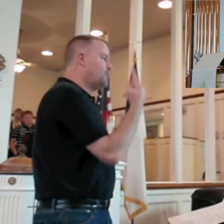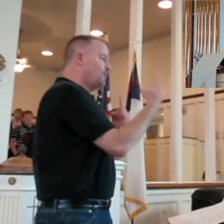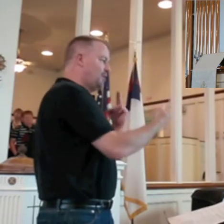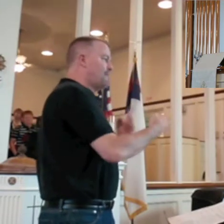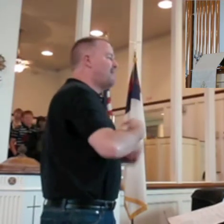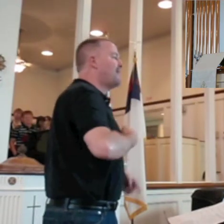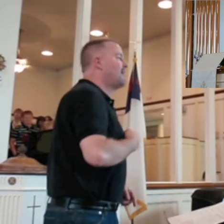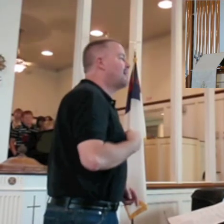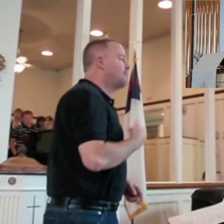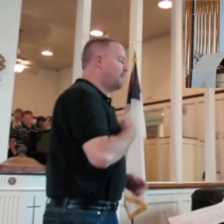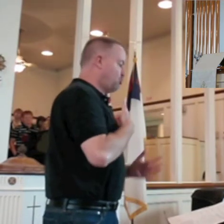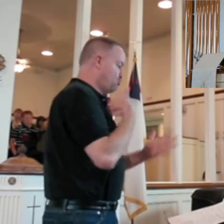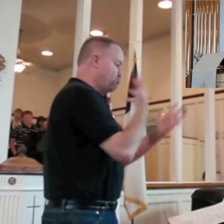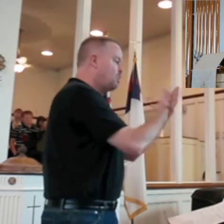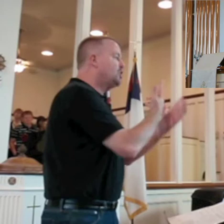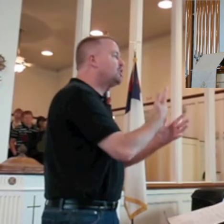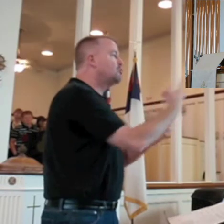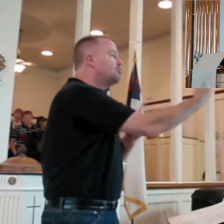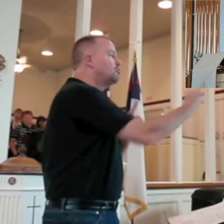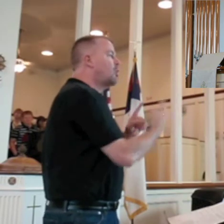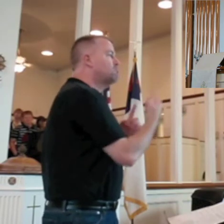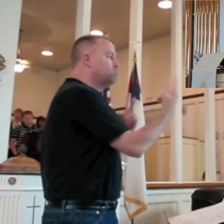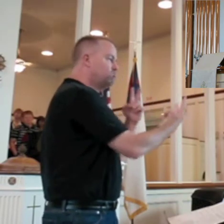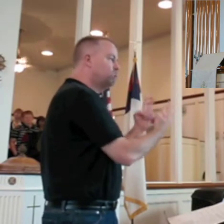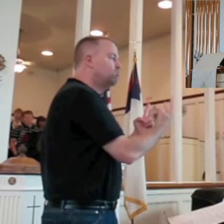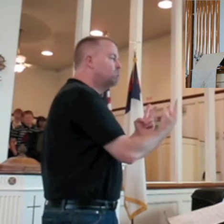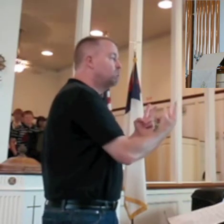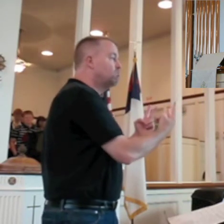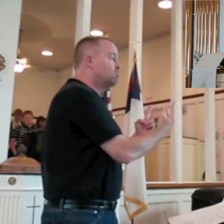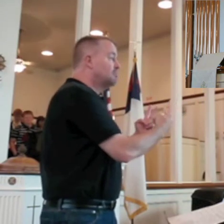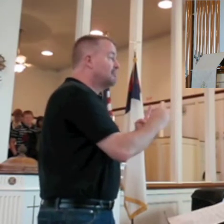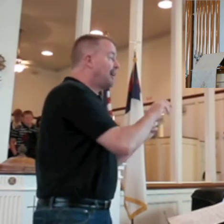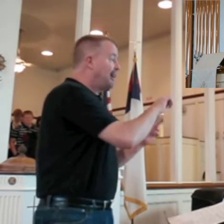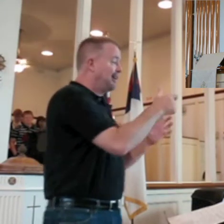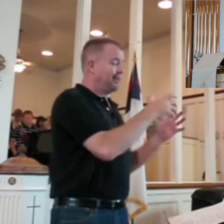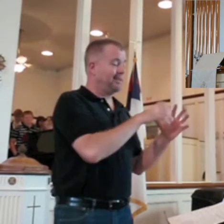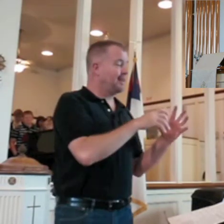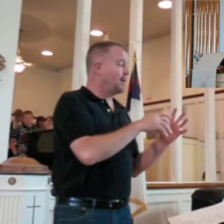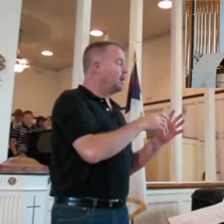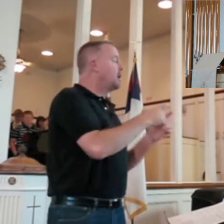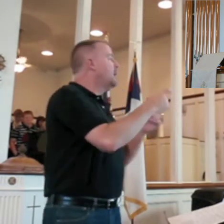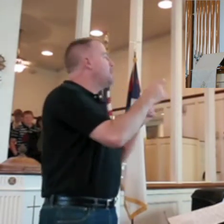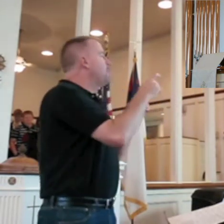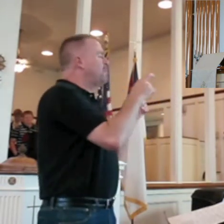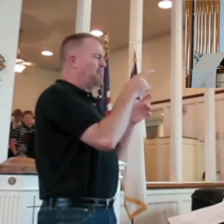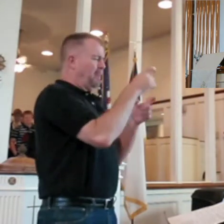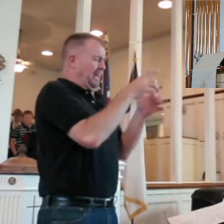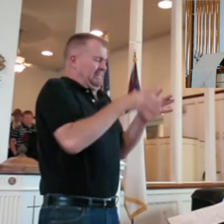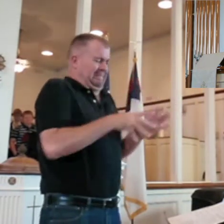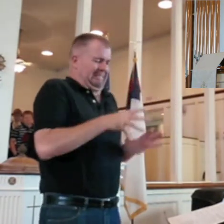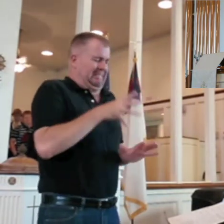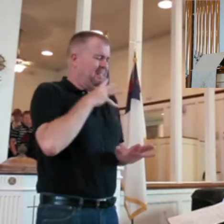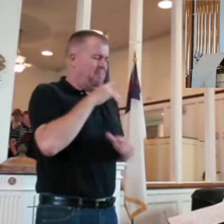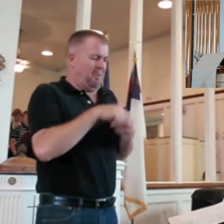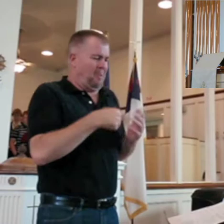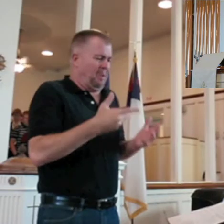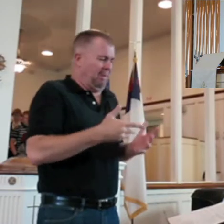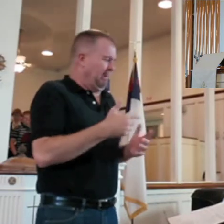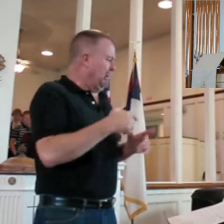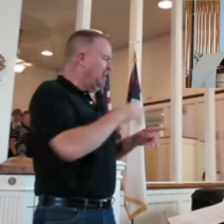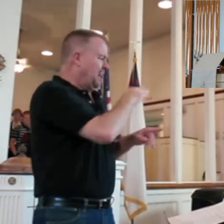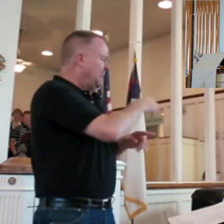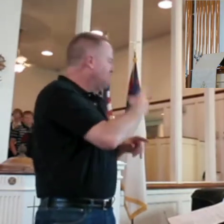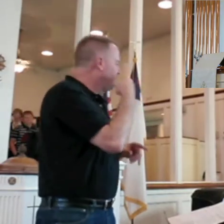you stopped to visit me. I was in prison, and you came. Then those sheep are going to say, Master, what are you talking